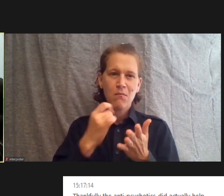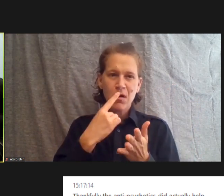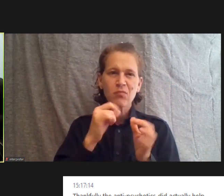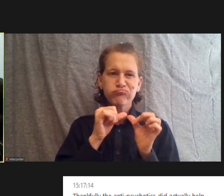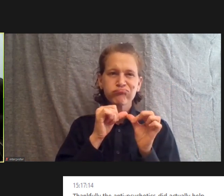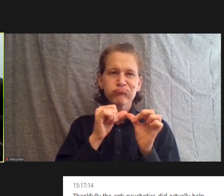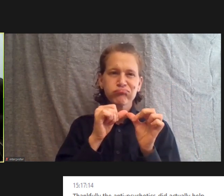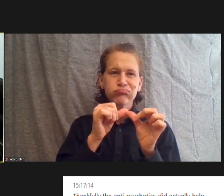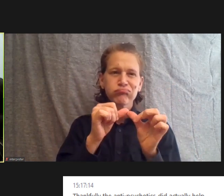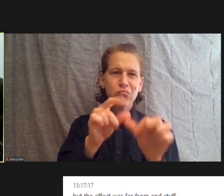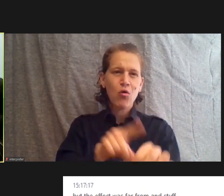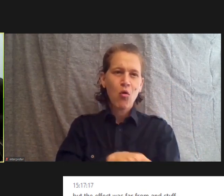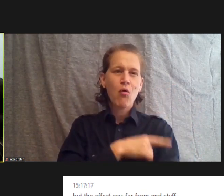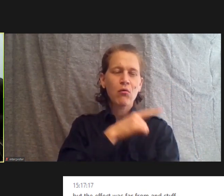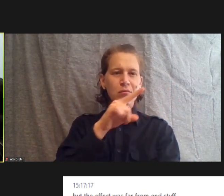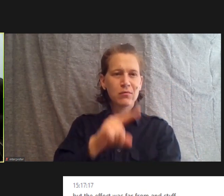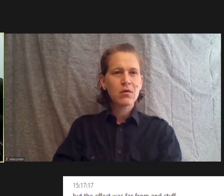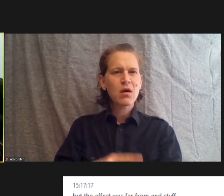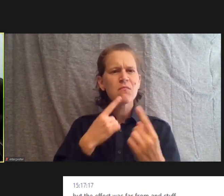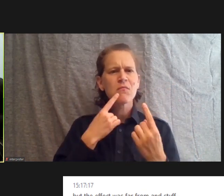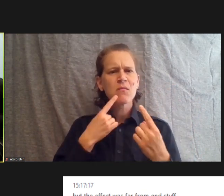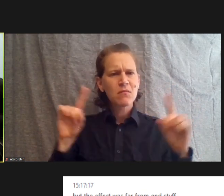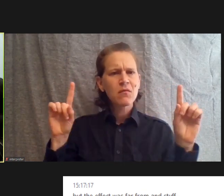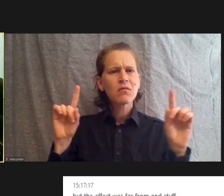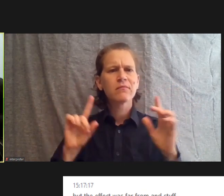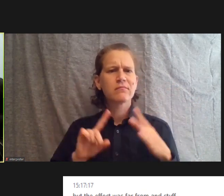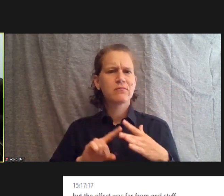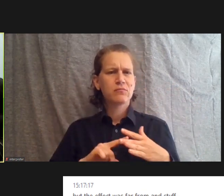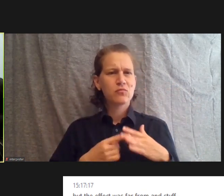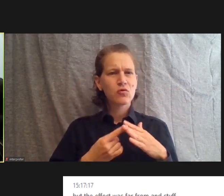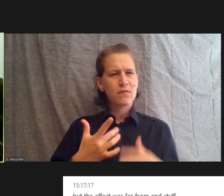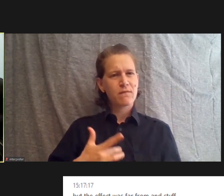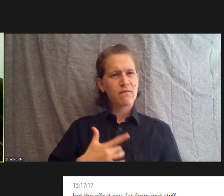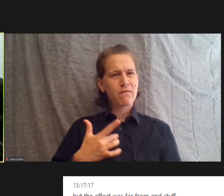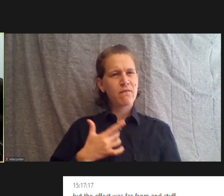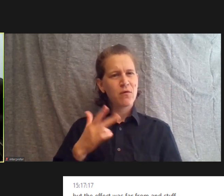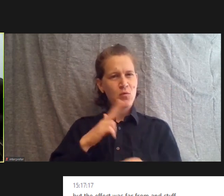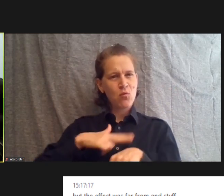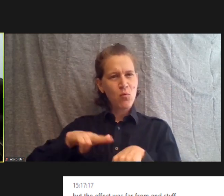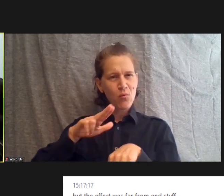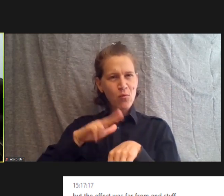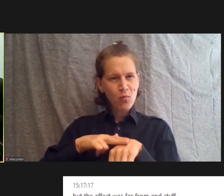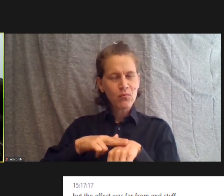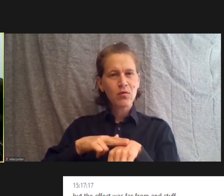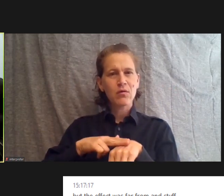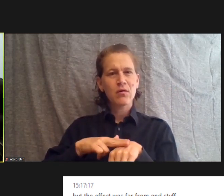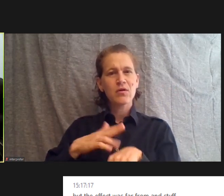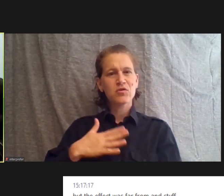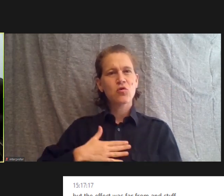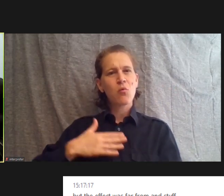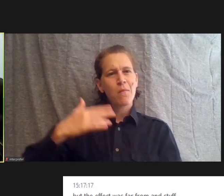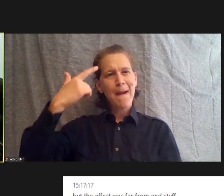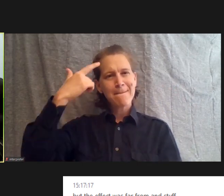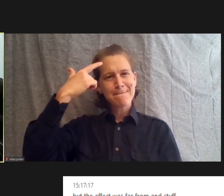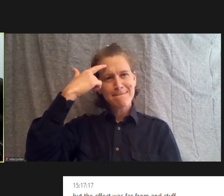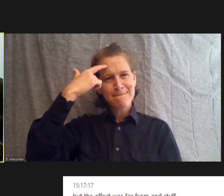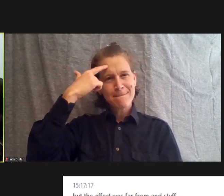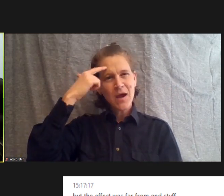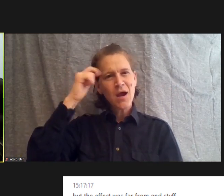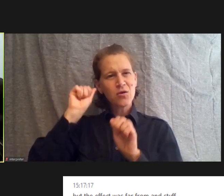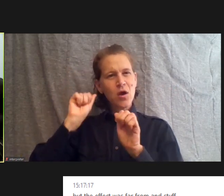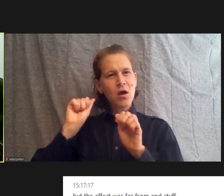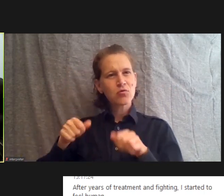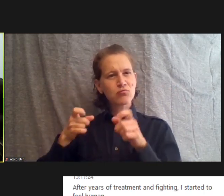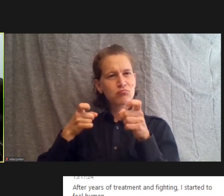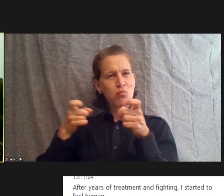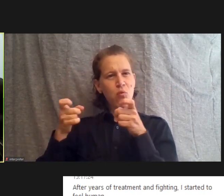I started to feel human, like I wasn't trapped in my mind, but instead, my mind was mine to work with. I didn't